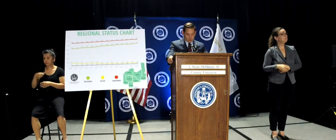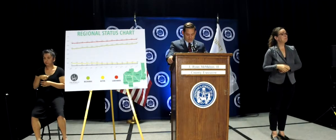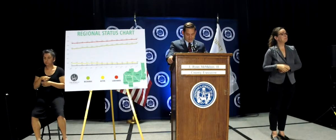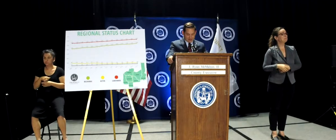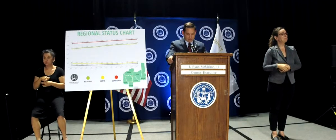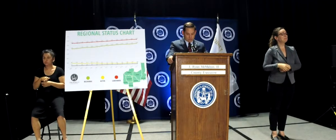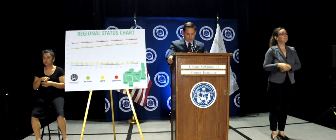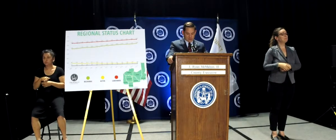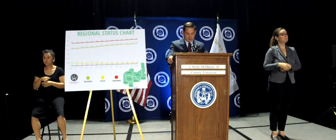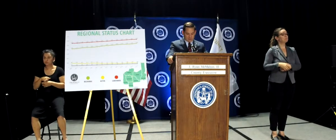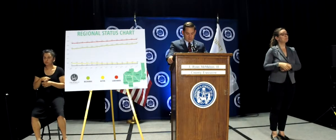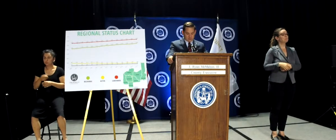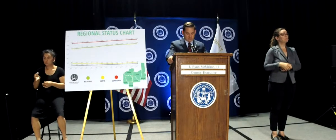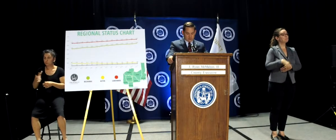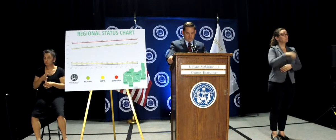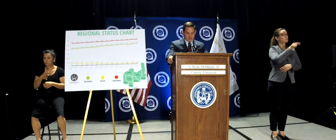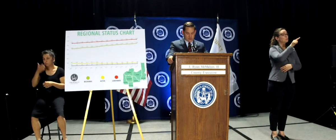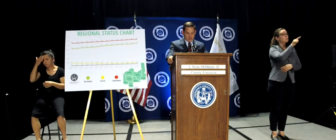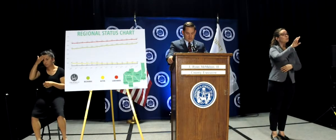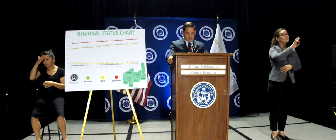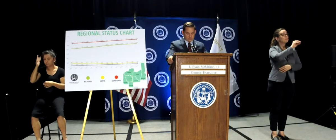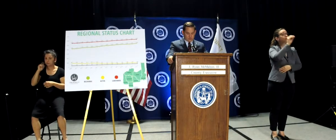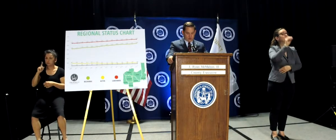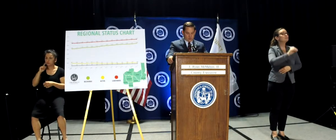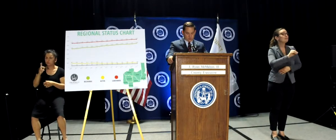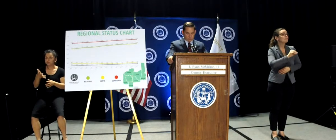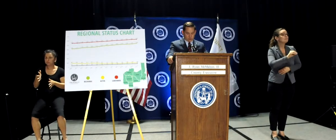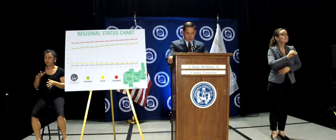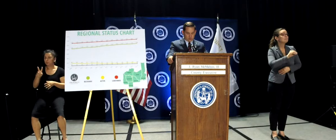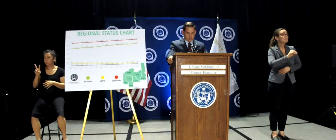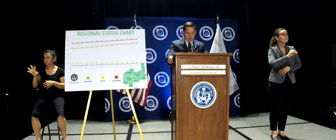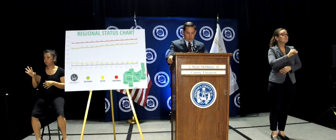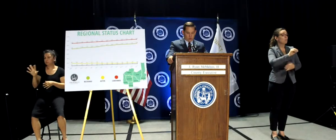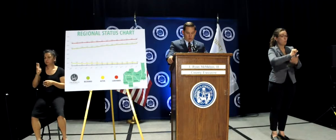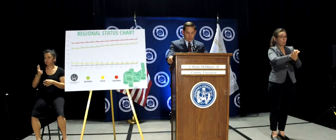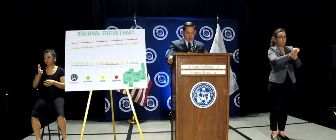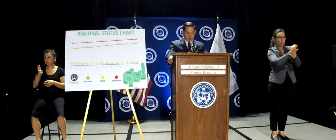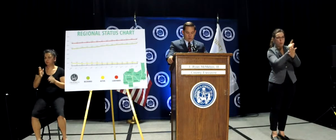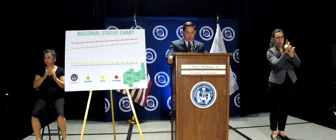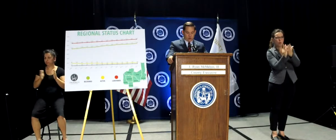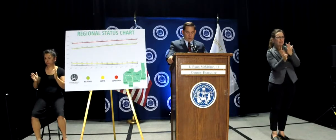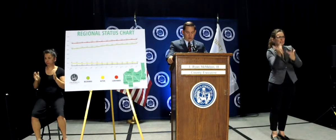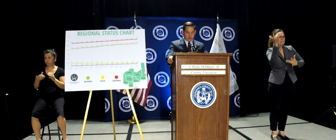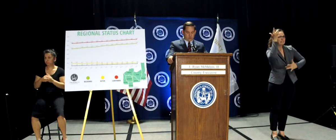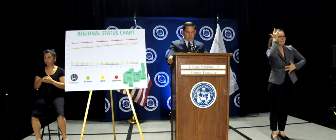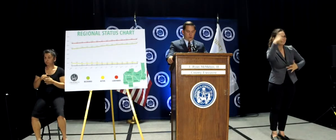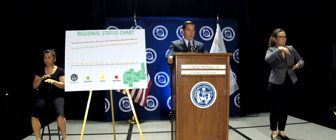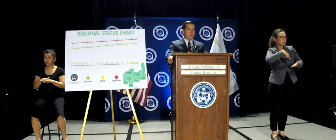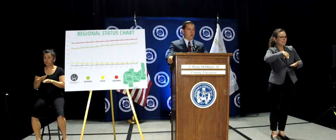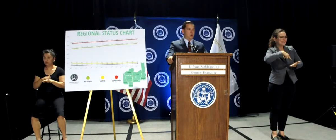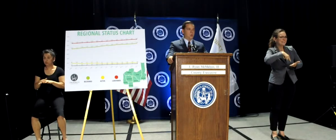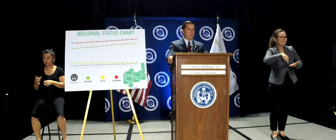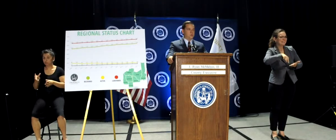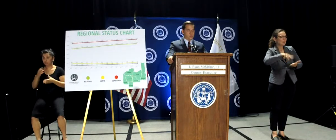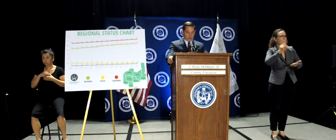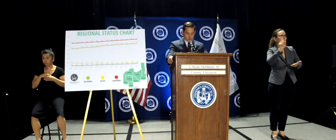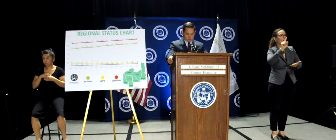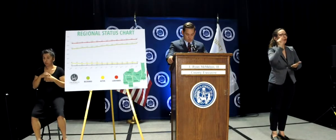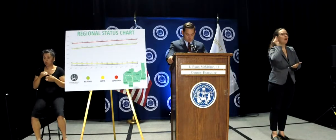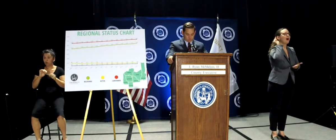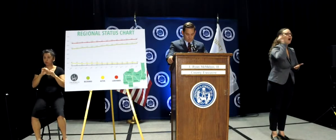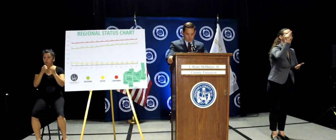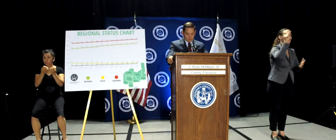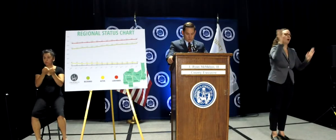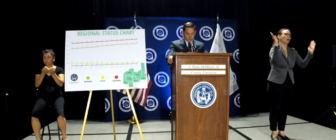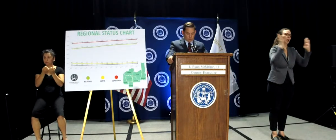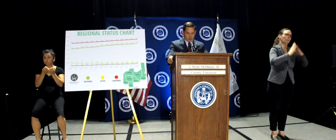numbers, 27% of these cases so far this week were community acquired where we know the source.